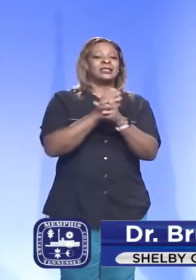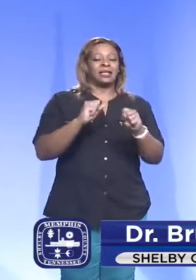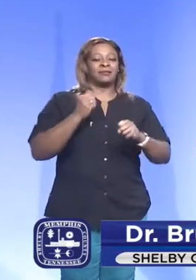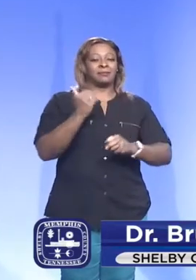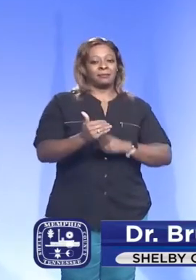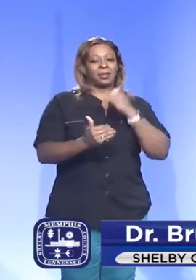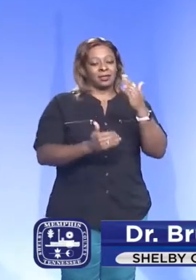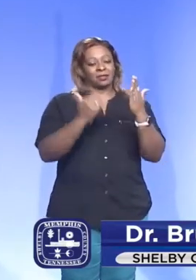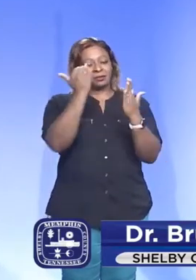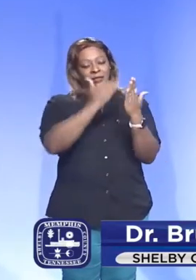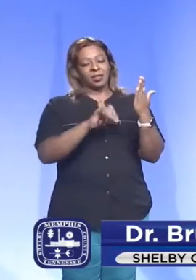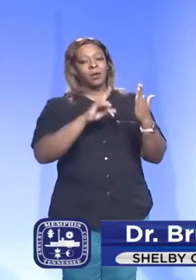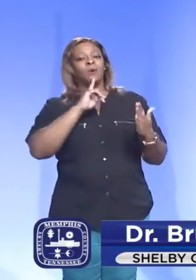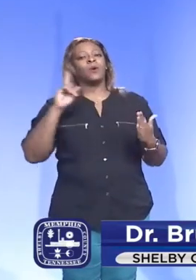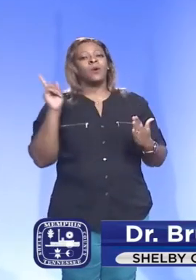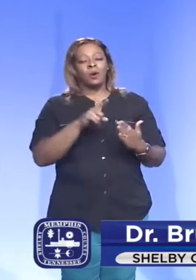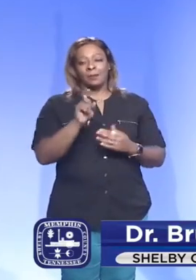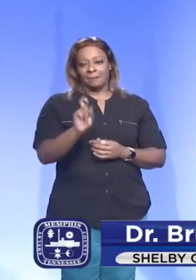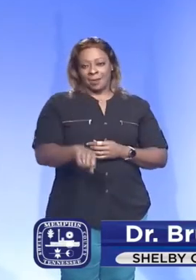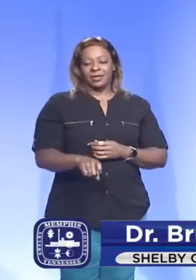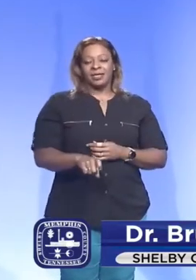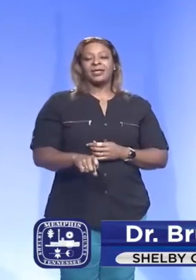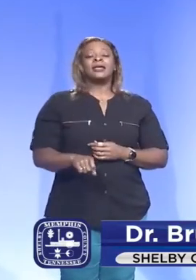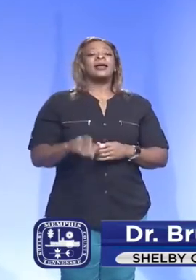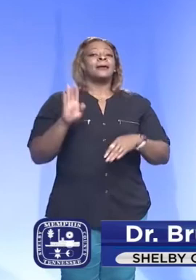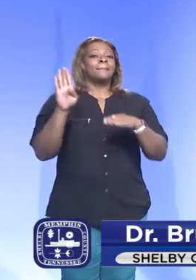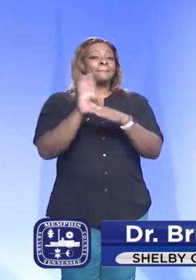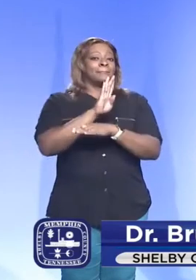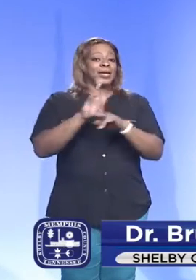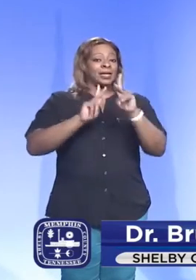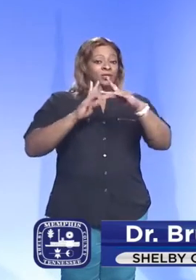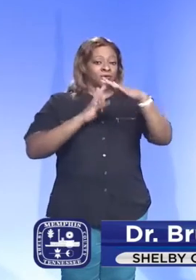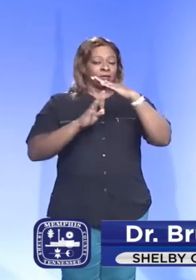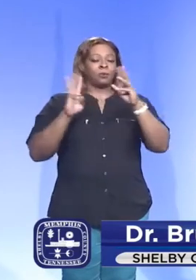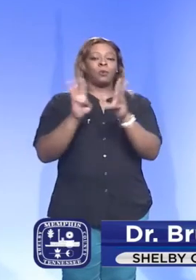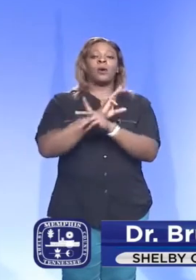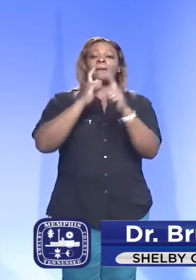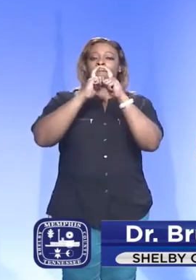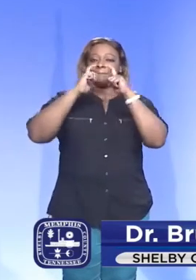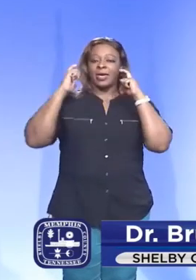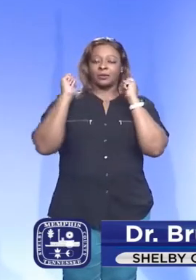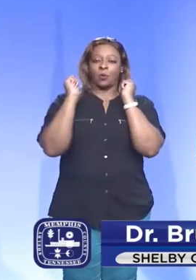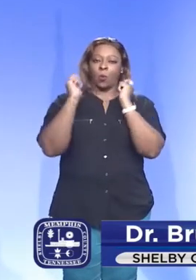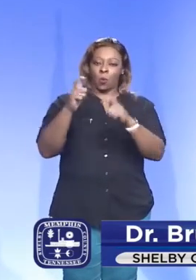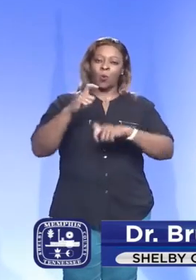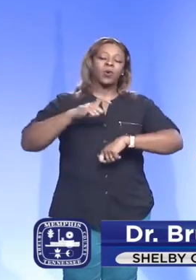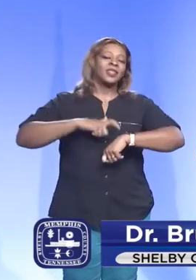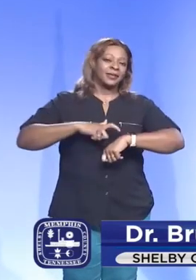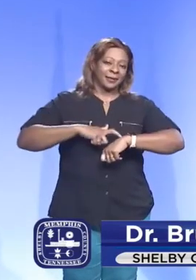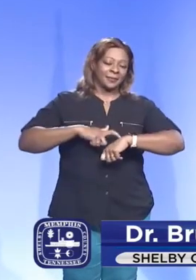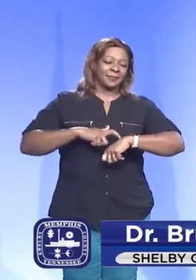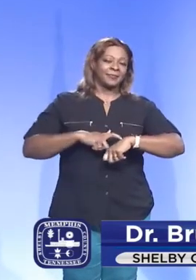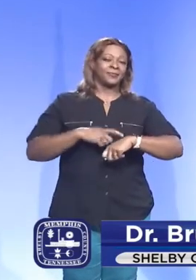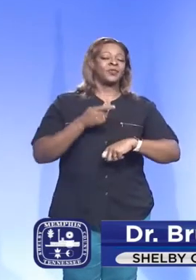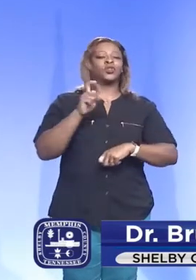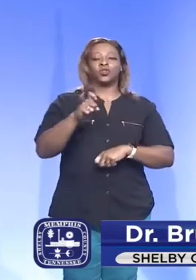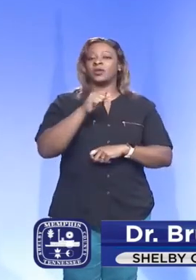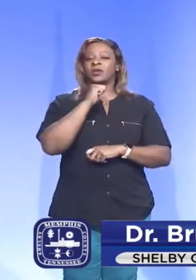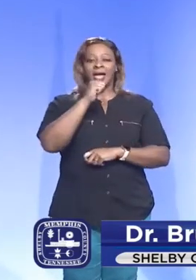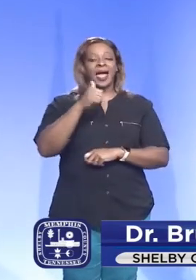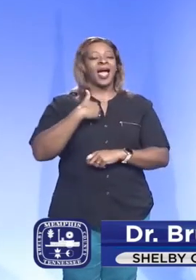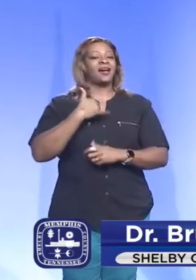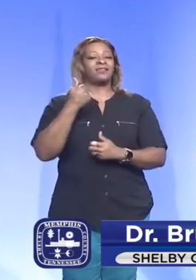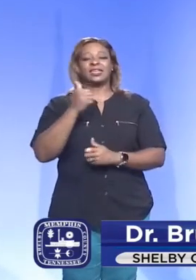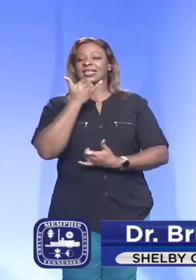outlined in the directive, and patrons must wear the mask at all times, and there should not be